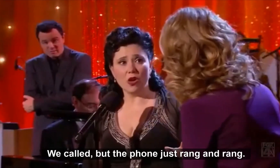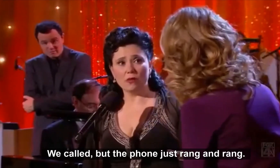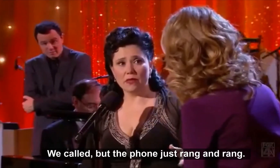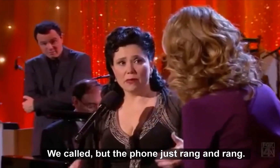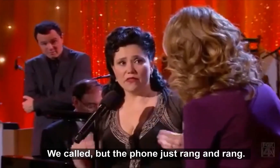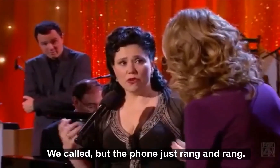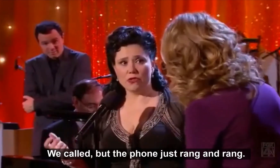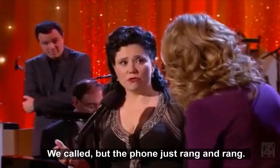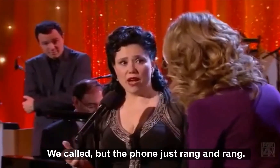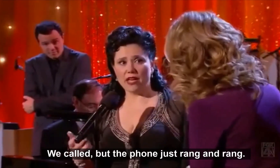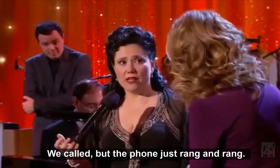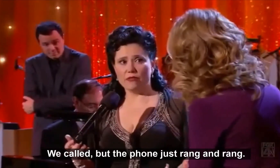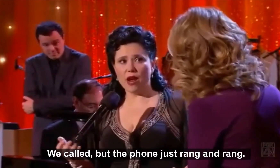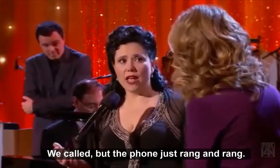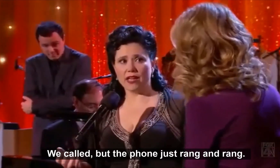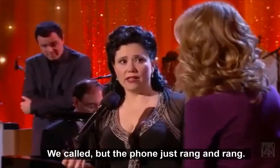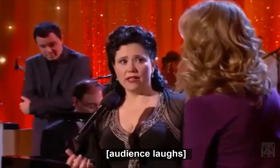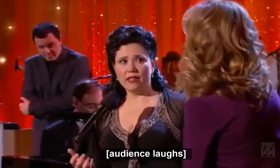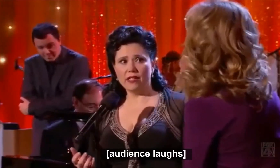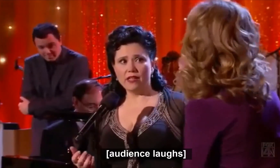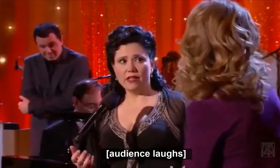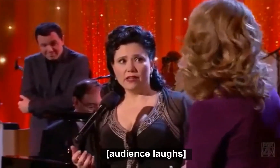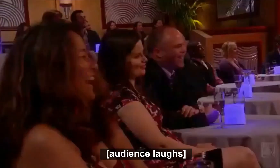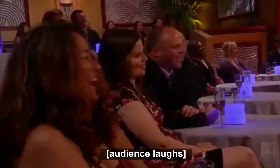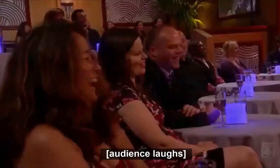We called, but the phone just rang and rang. And...